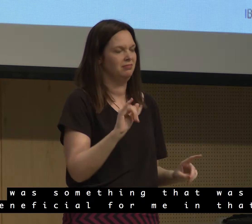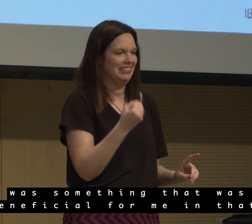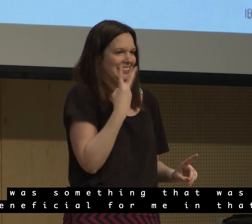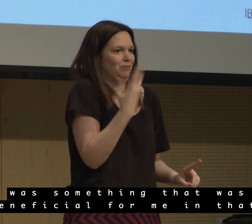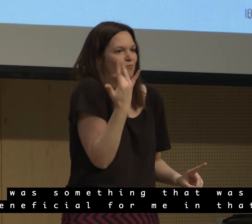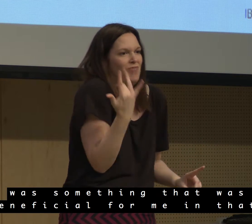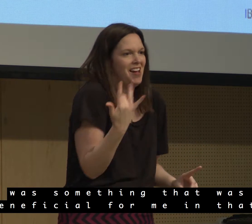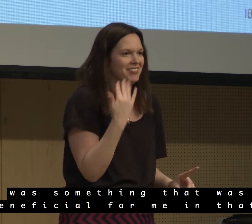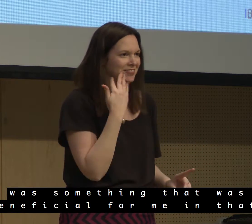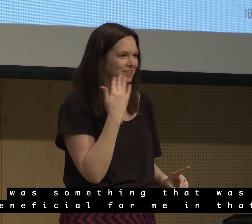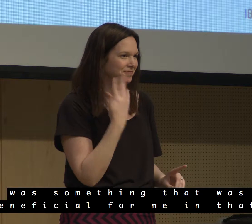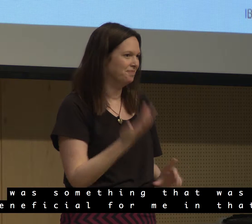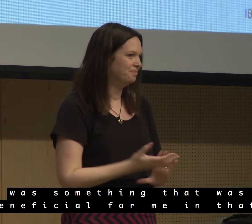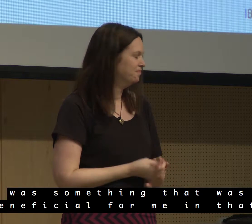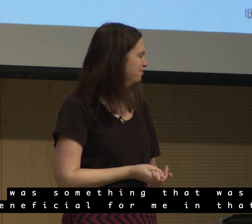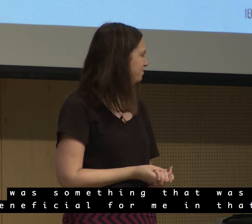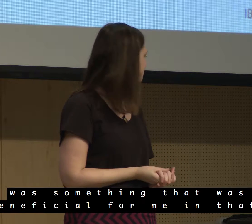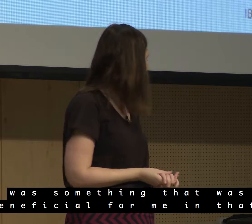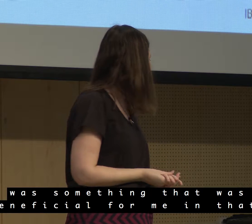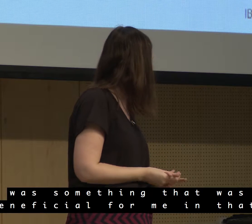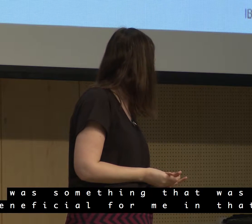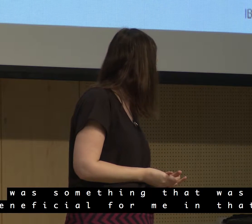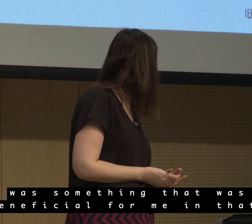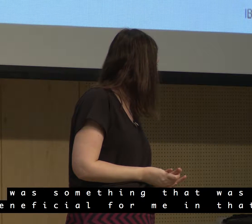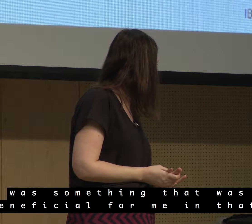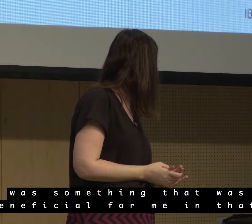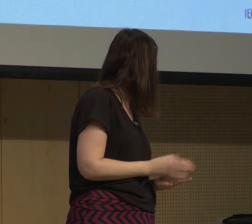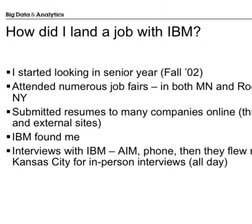was something that was really beneficial for me in that co-op.